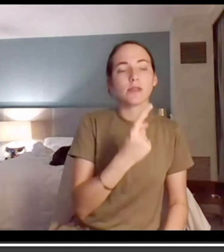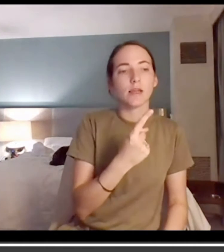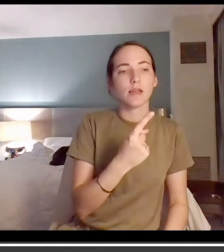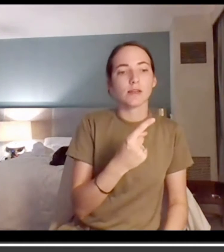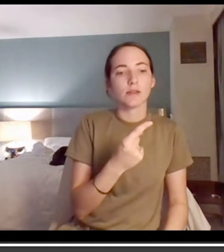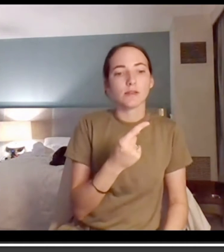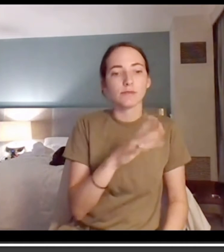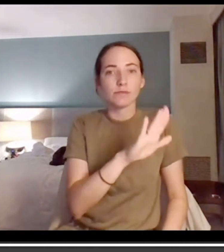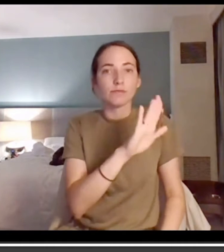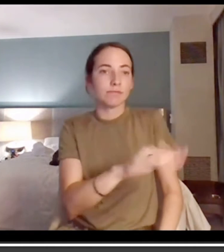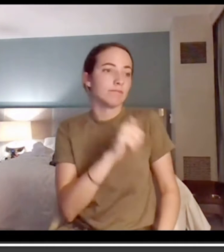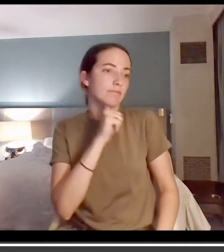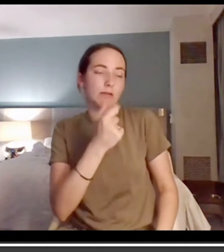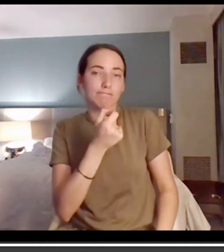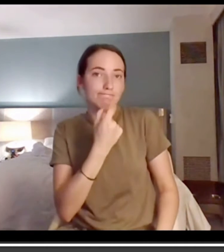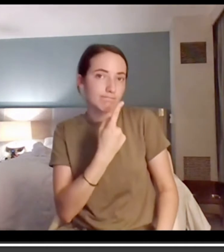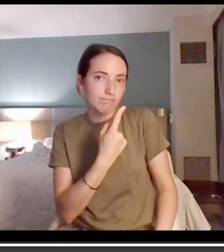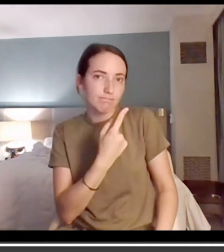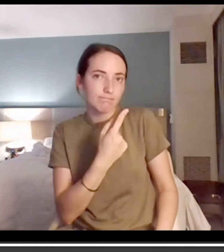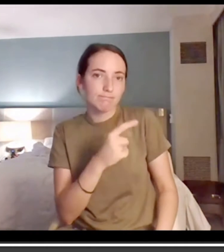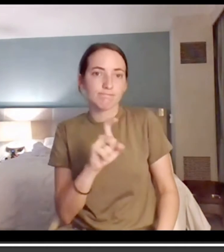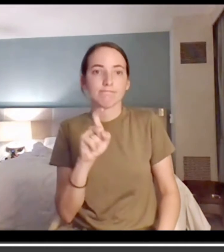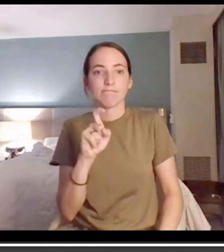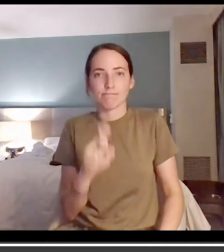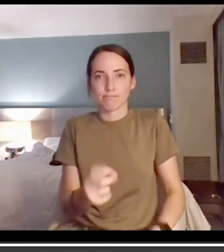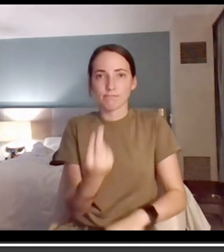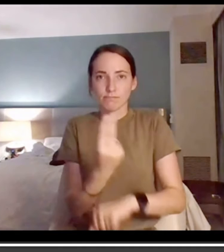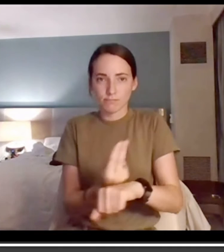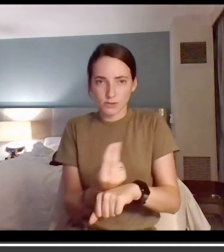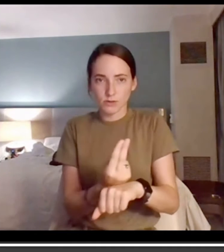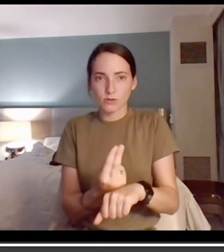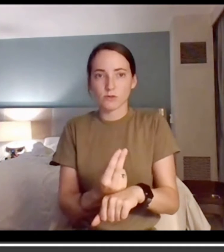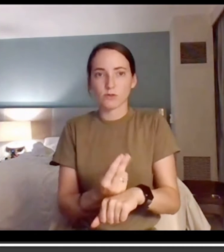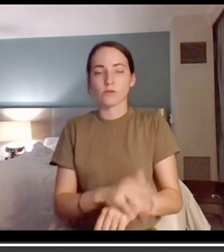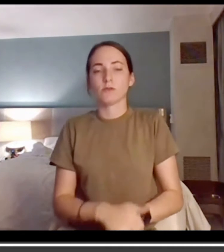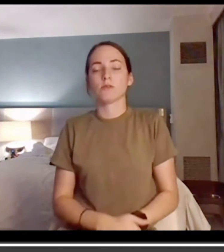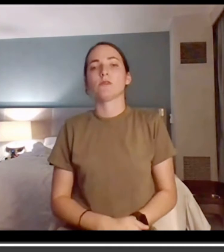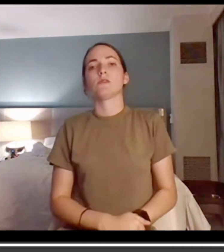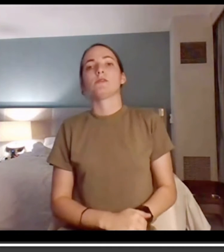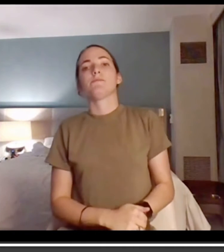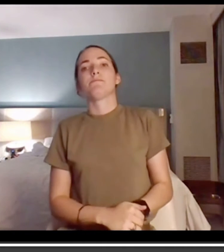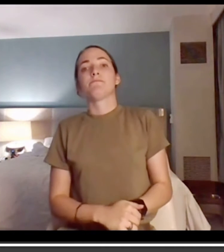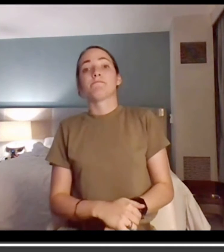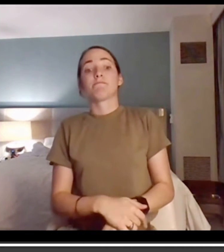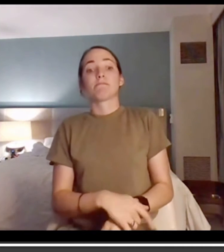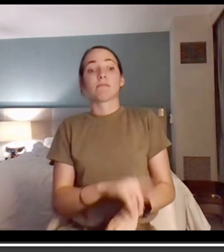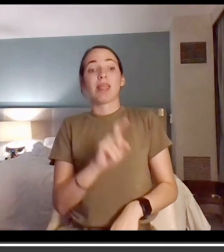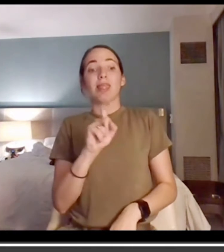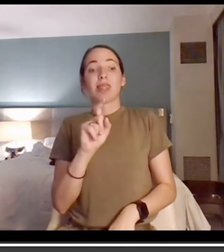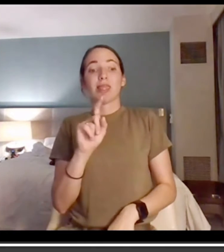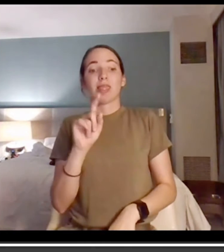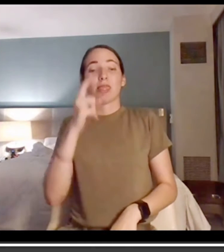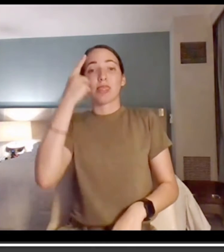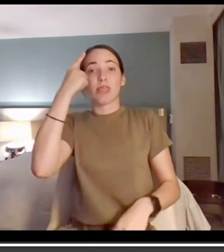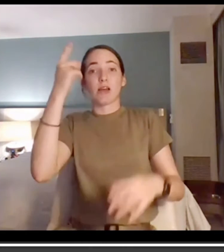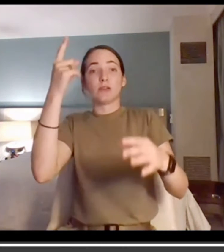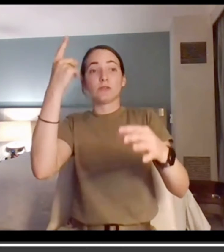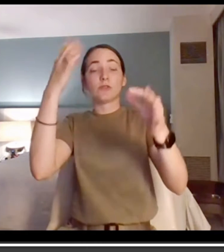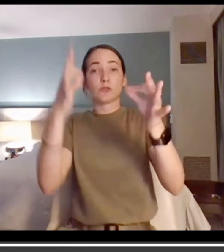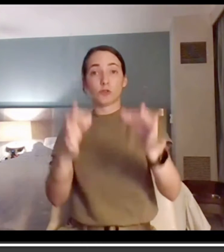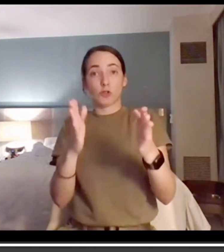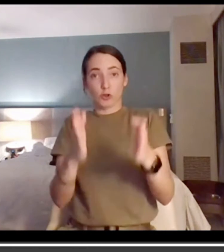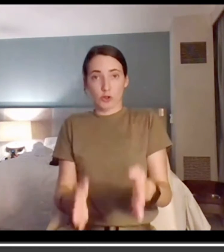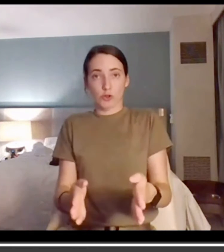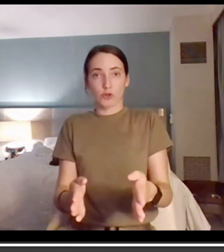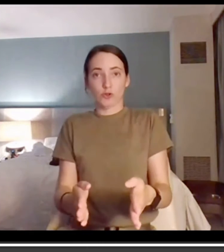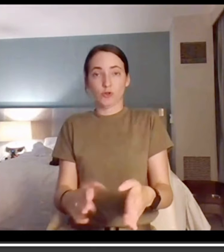not being compliant or you're not taking medications because you really weren't that bad off. So they expect you, judges expect you to be fully compliant